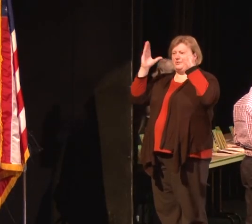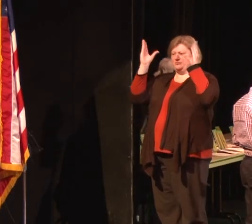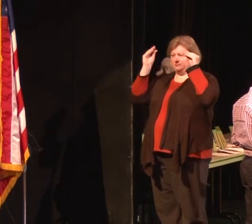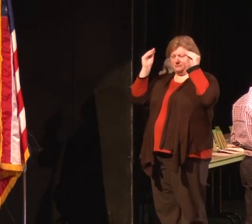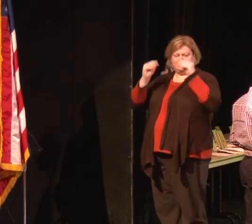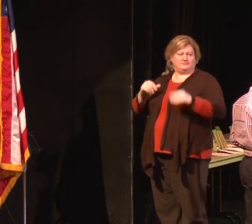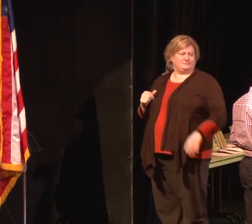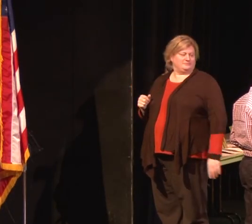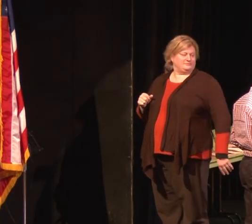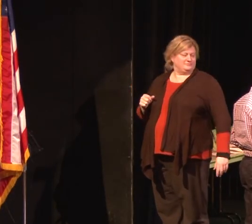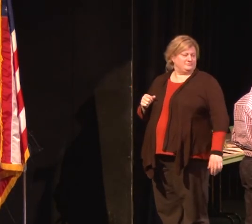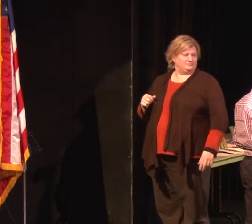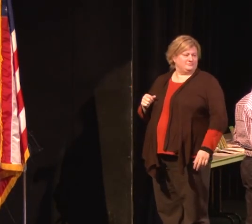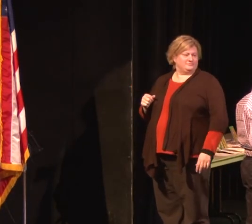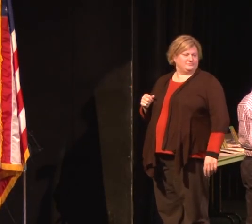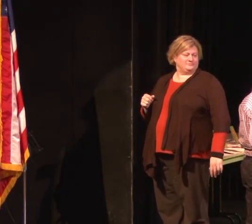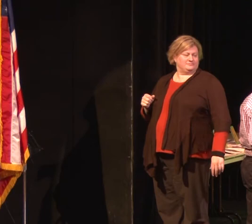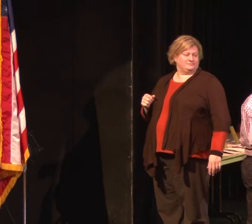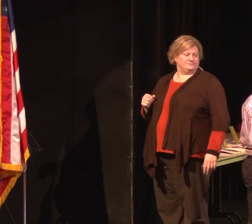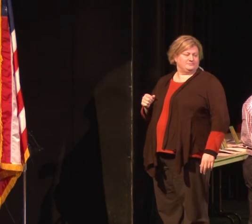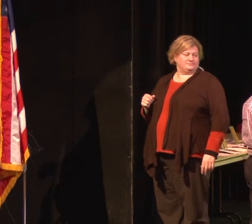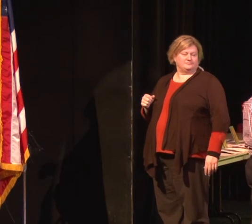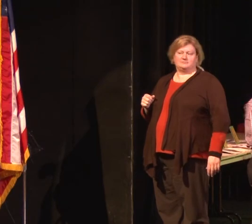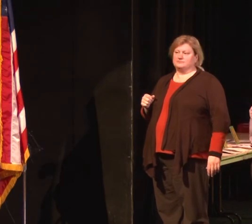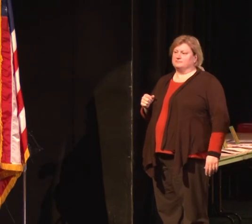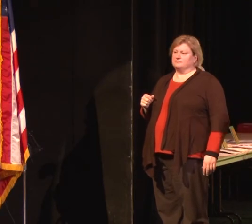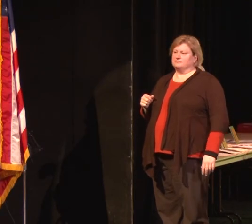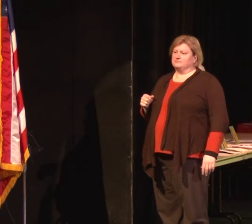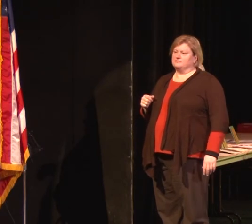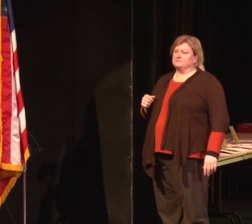I'd run for office, Michael.